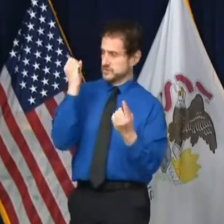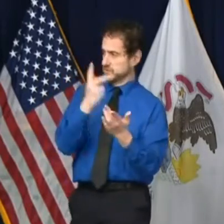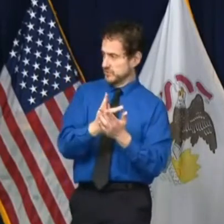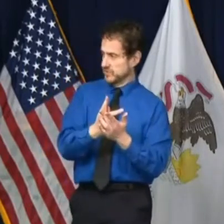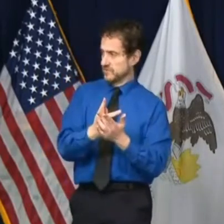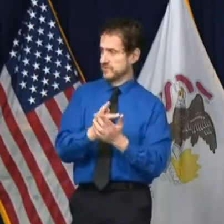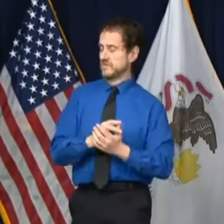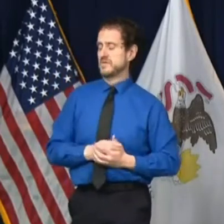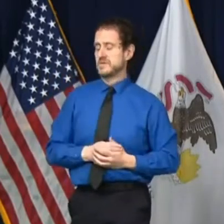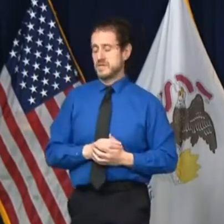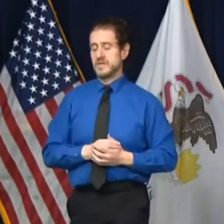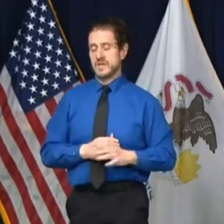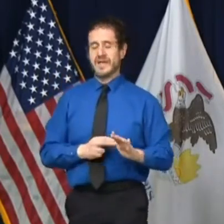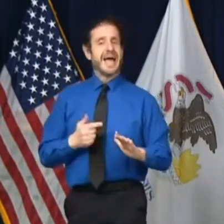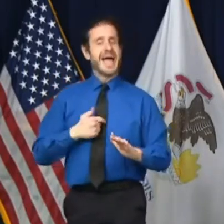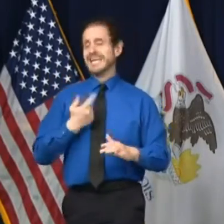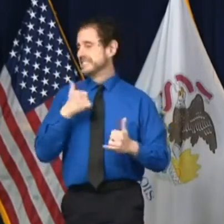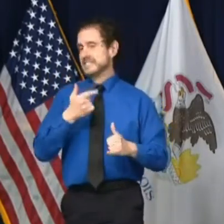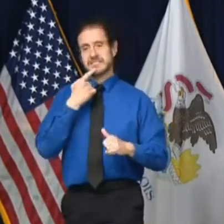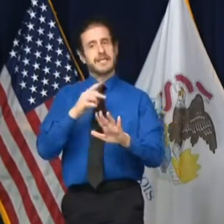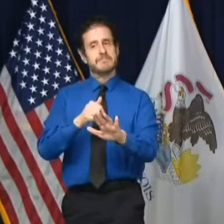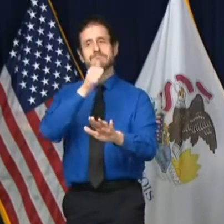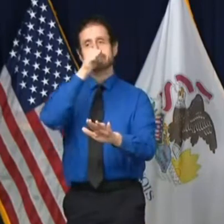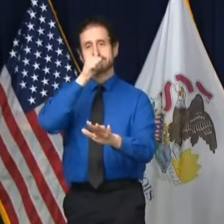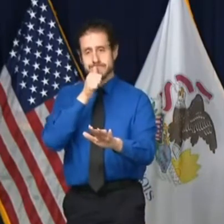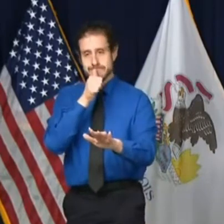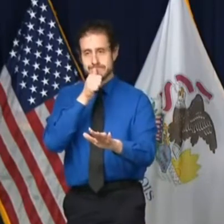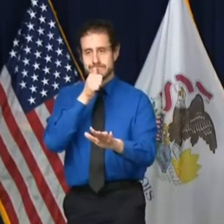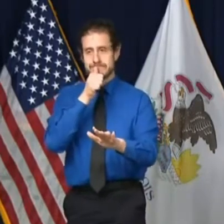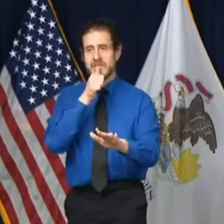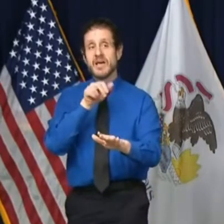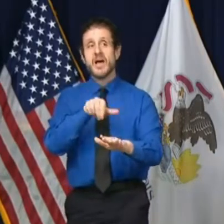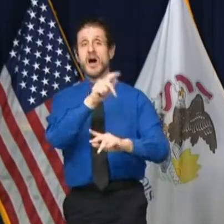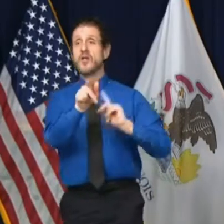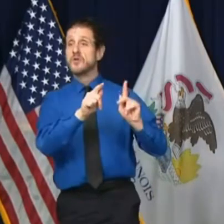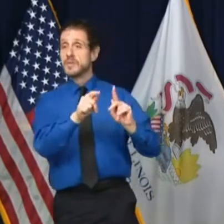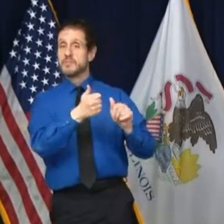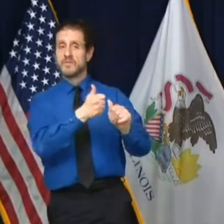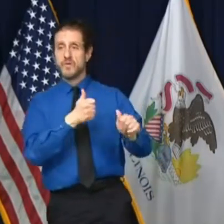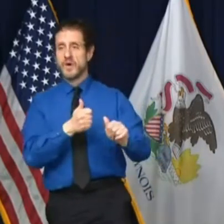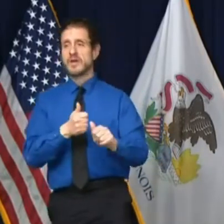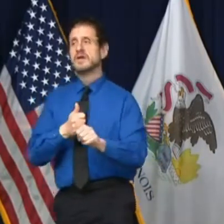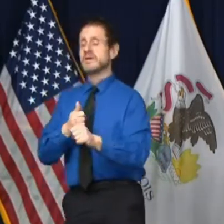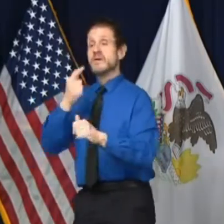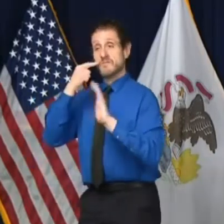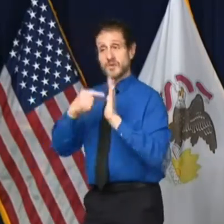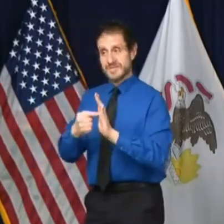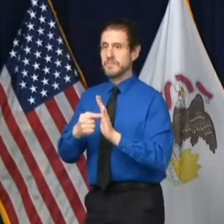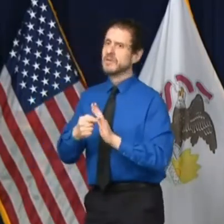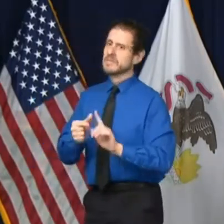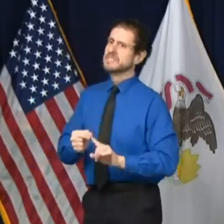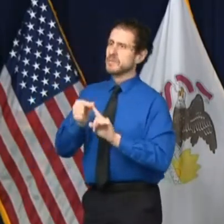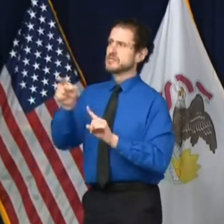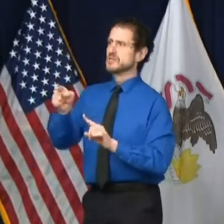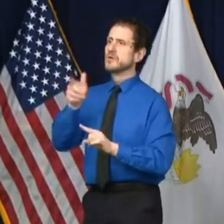would just stay away from your elderly relatives in particular,